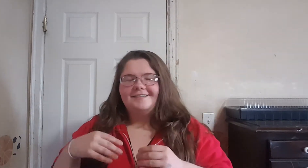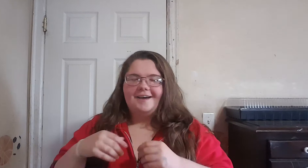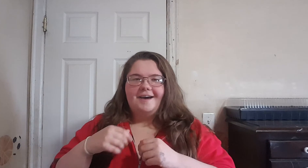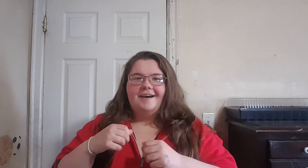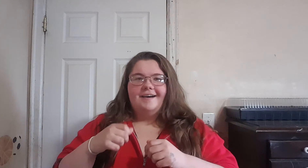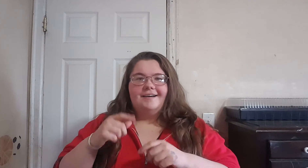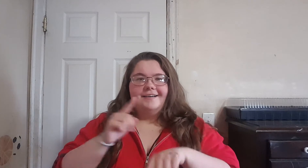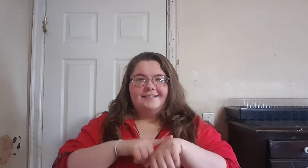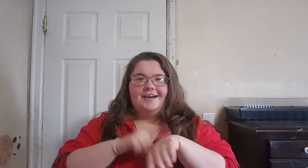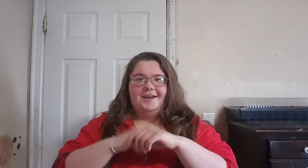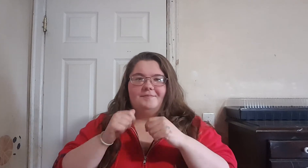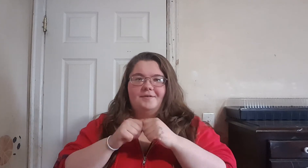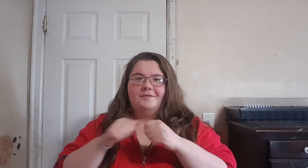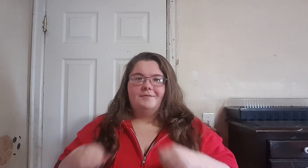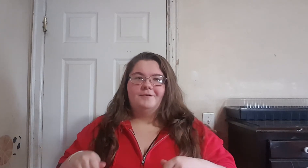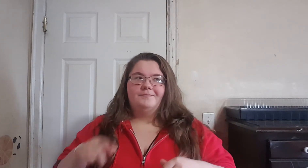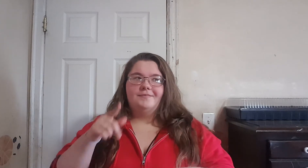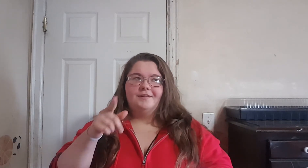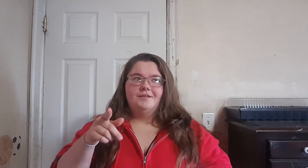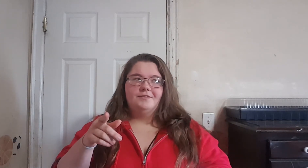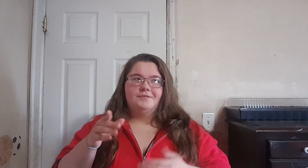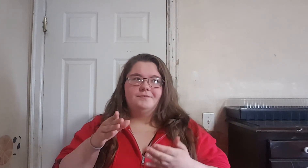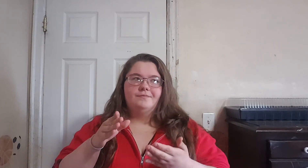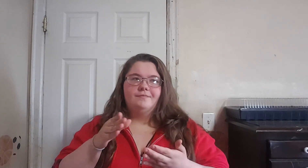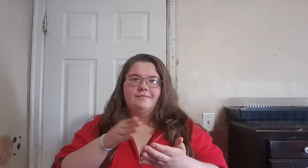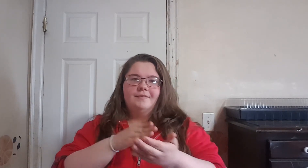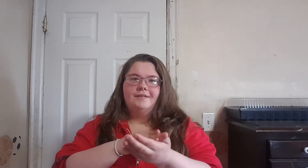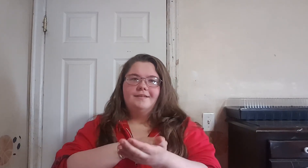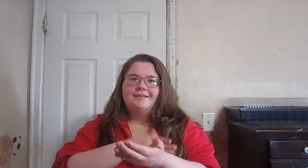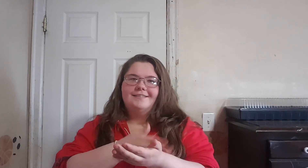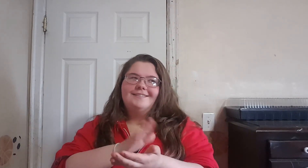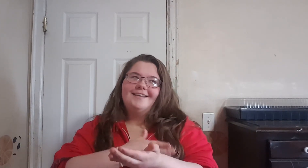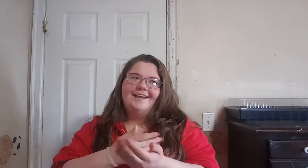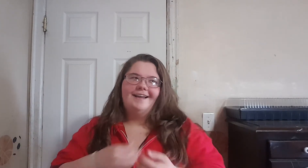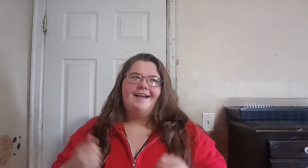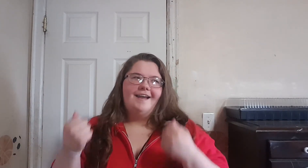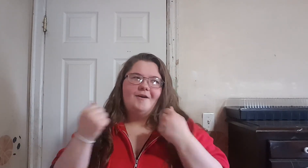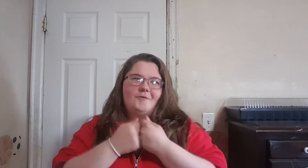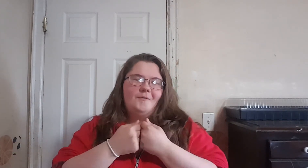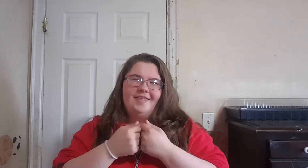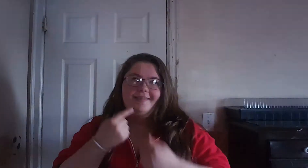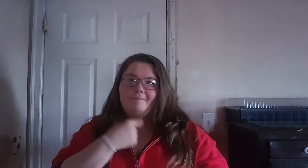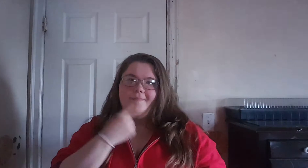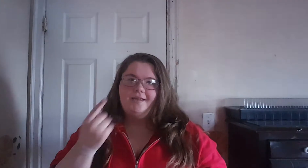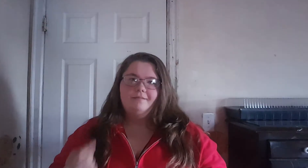time won't you sing with me